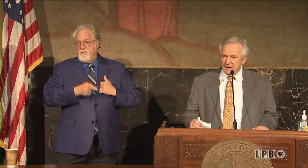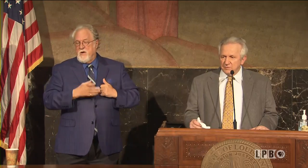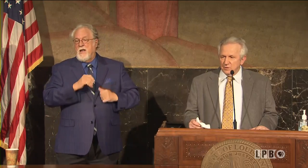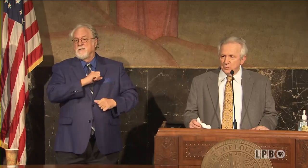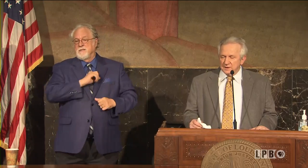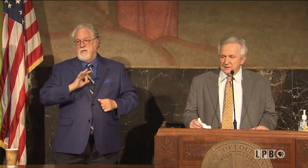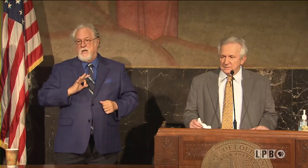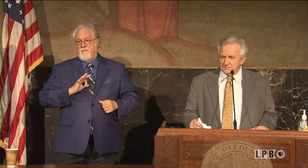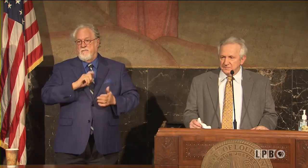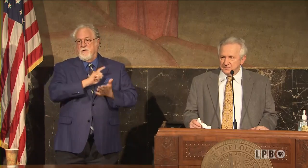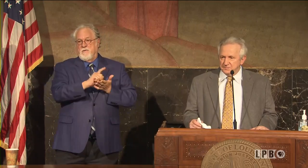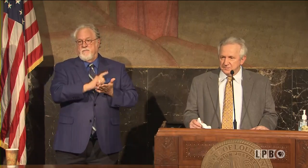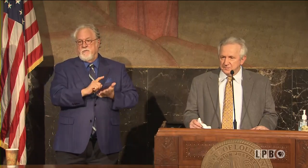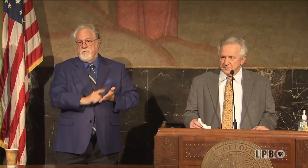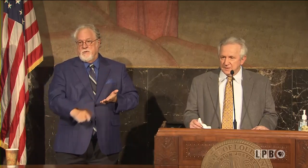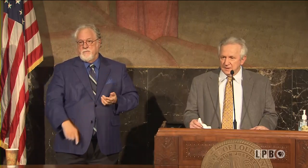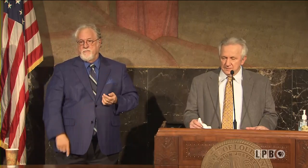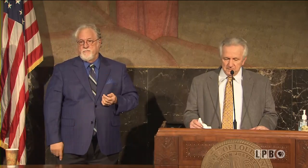their staff weekly